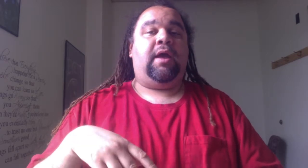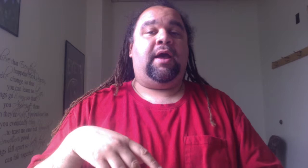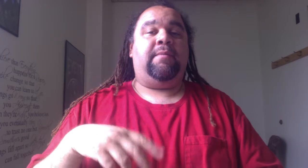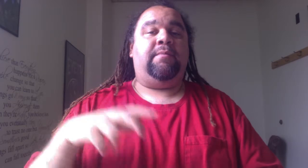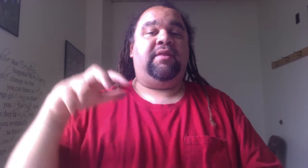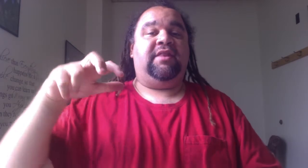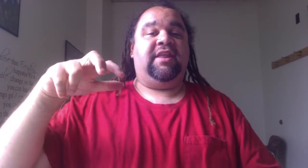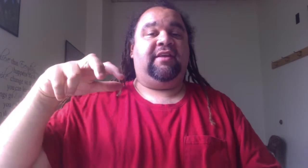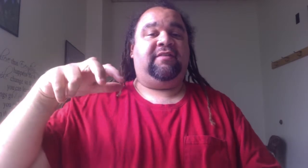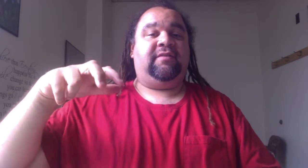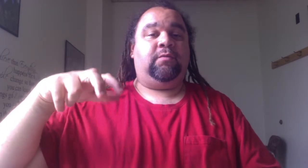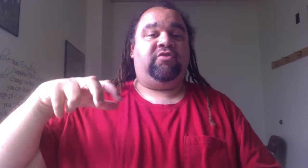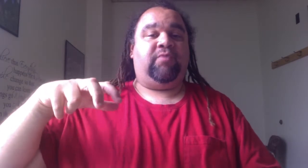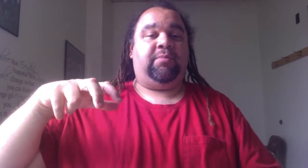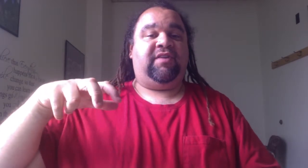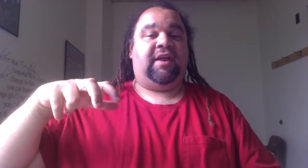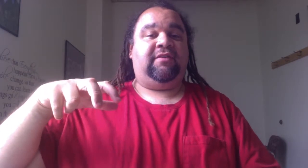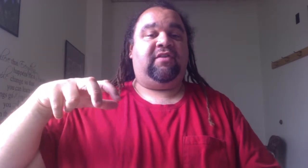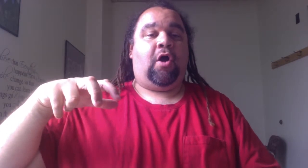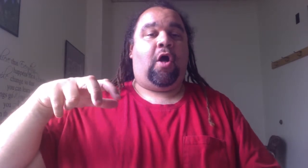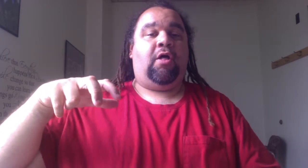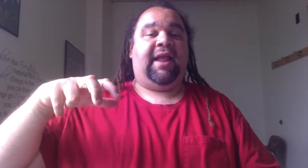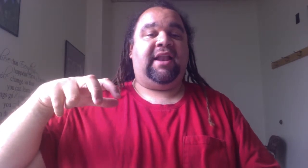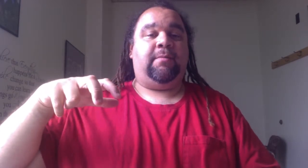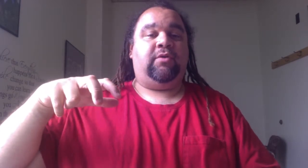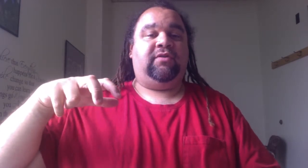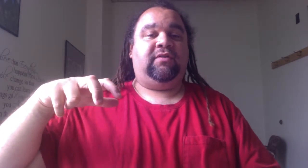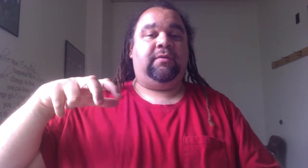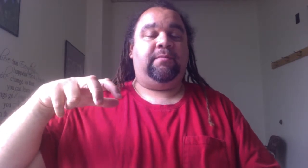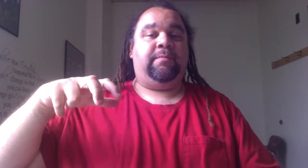um, this, which represents all animals,